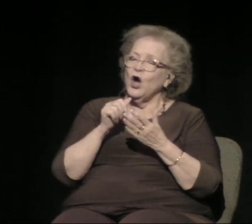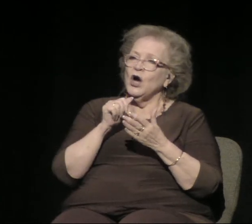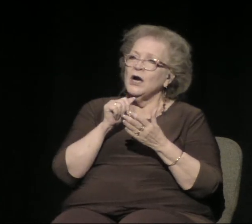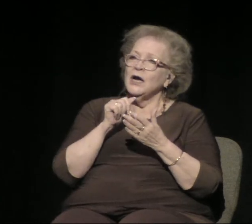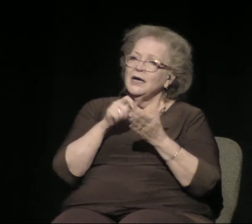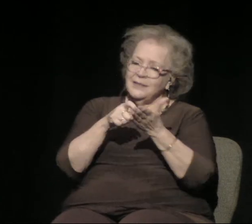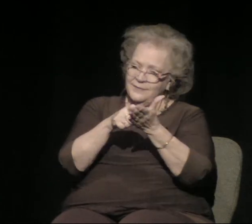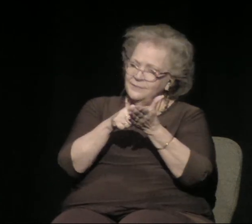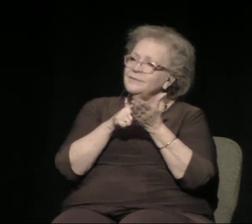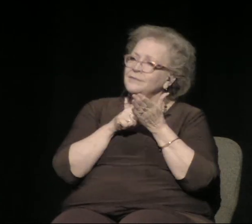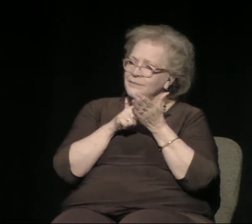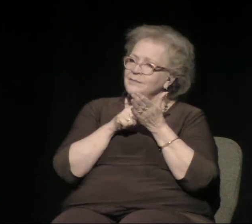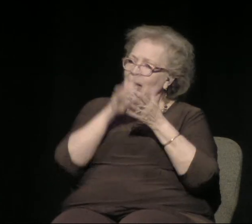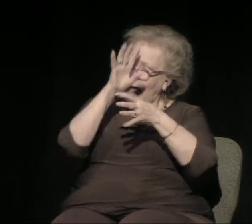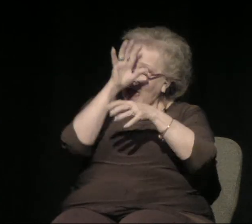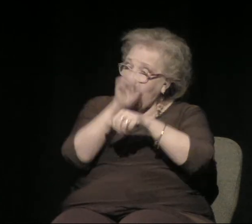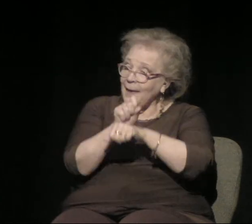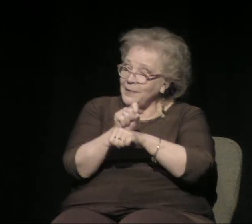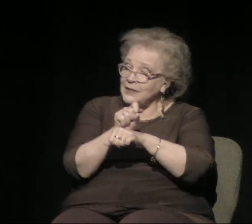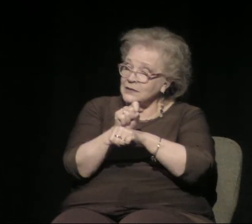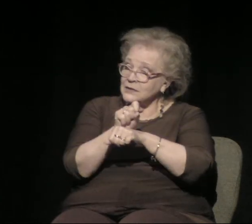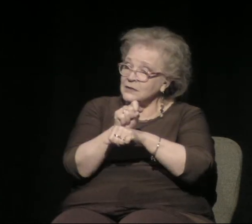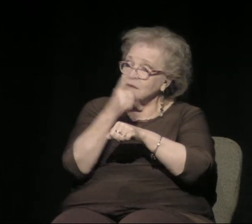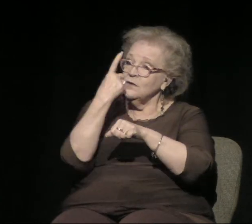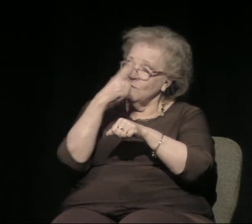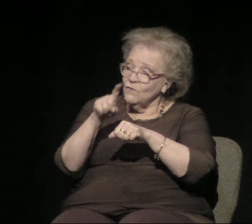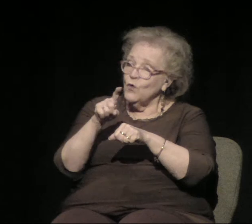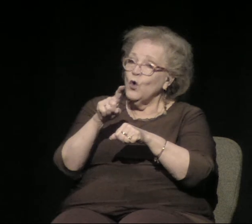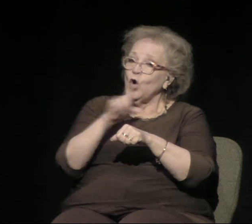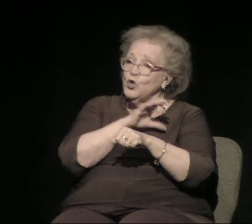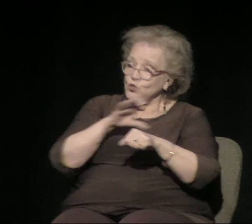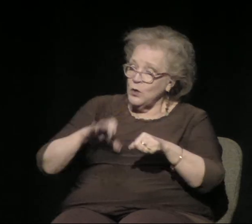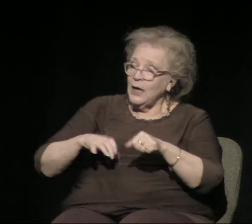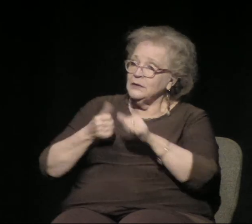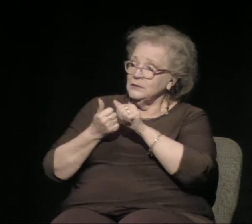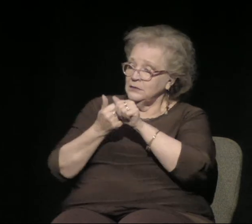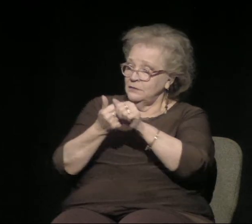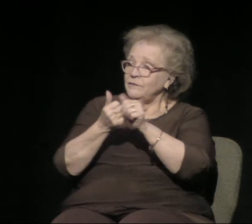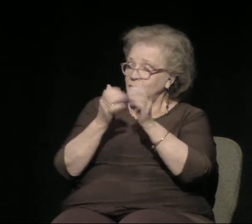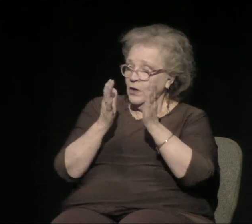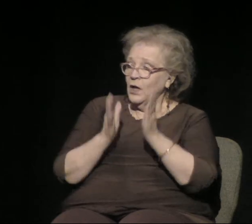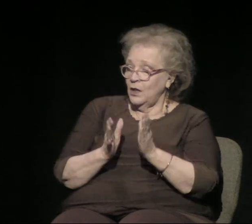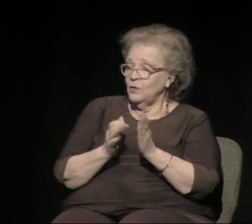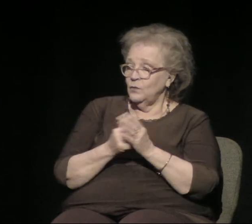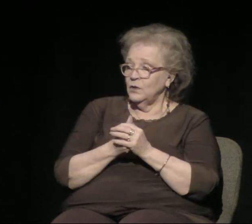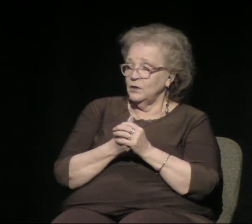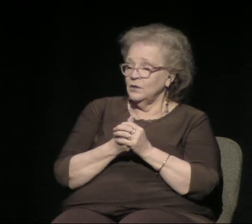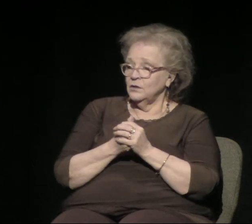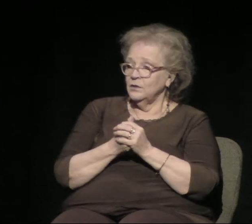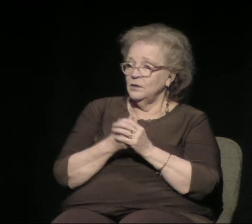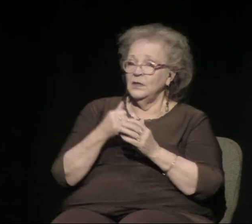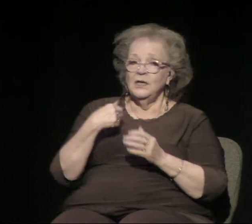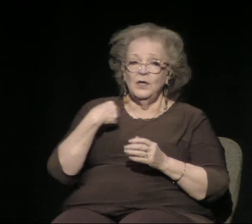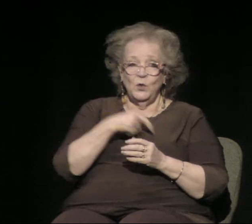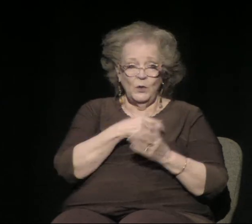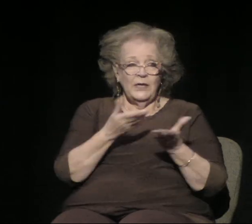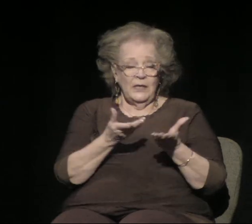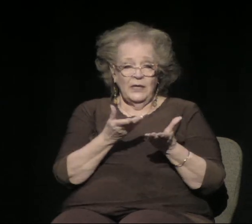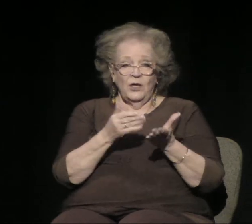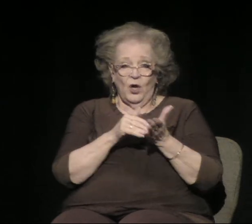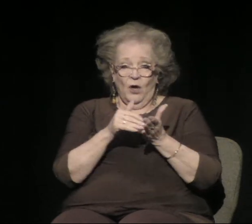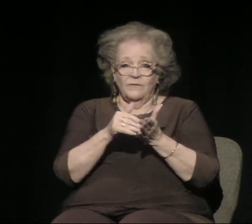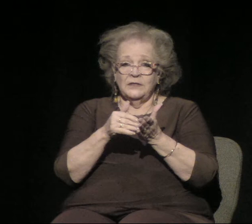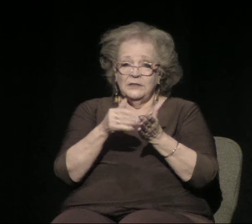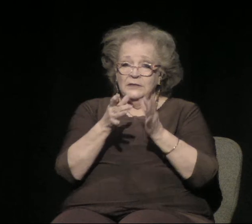non-negotiable essential habits for a follower of Christ. A few things that you'll hear us say around here at Fellowship